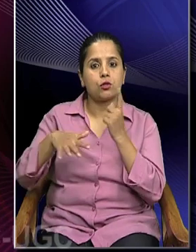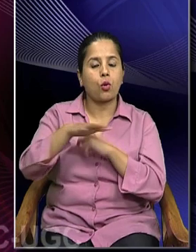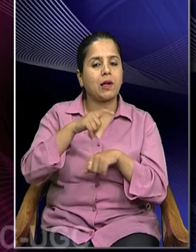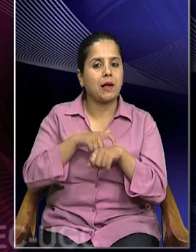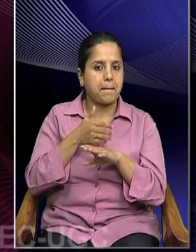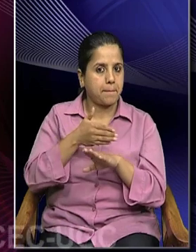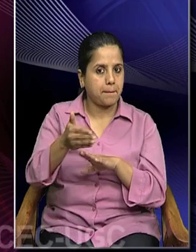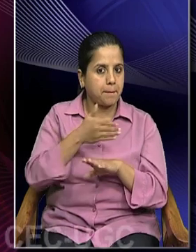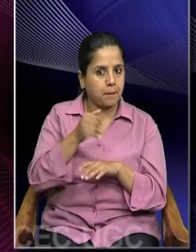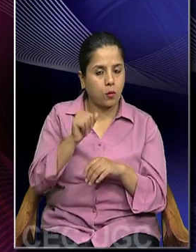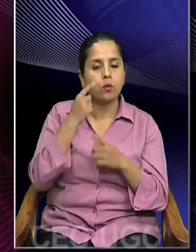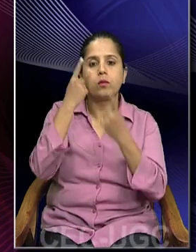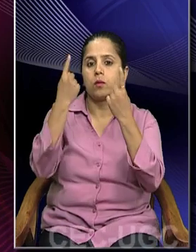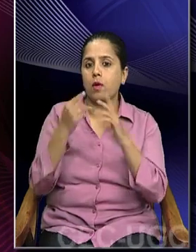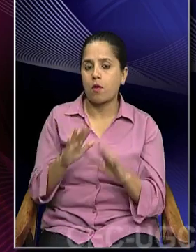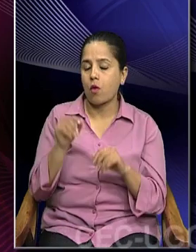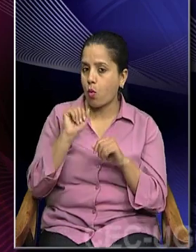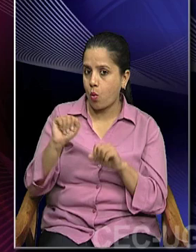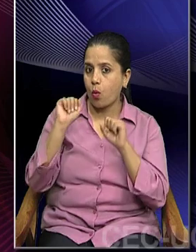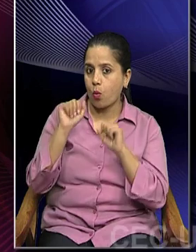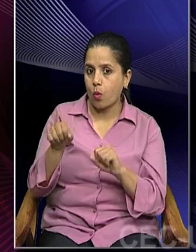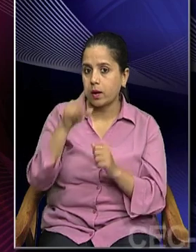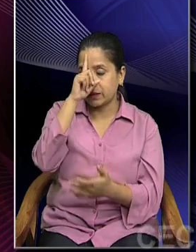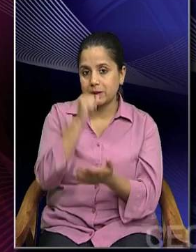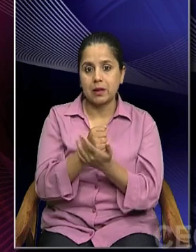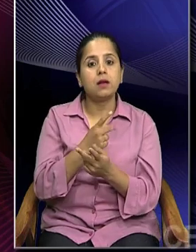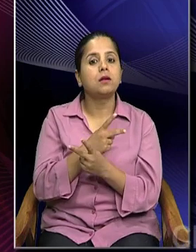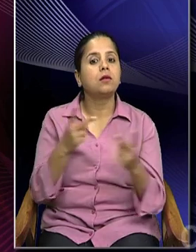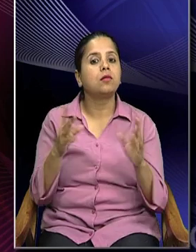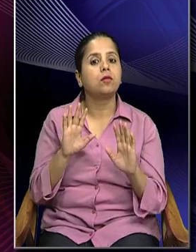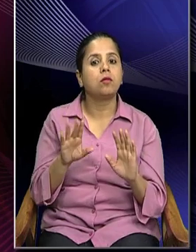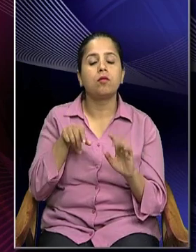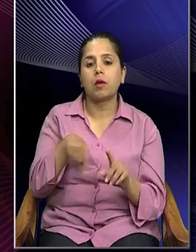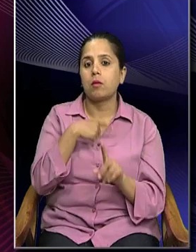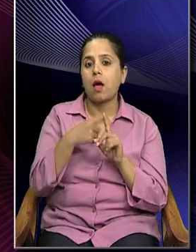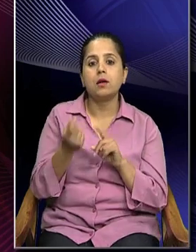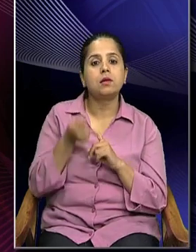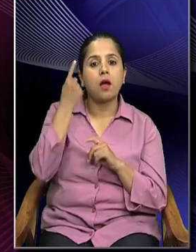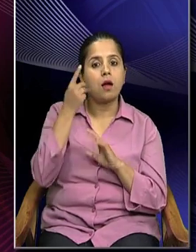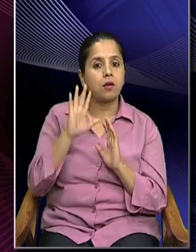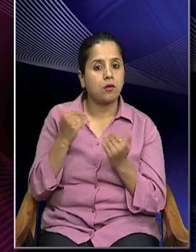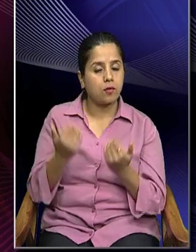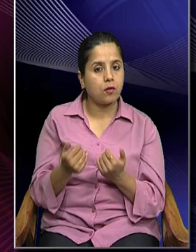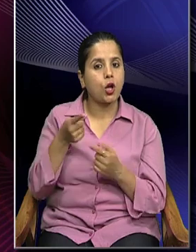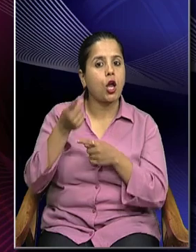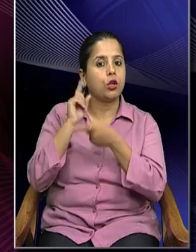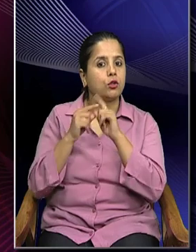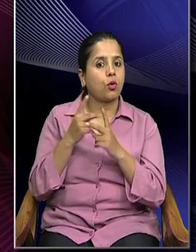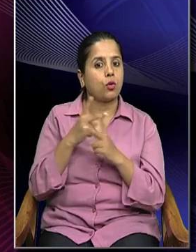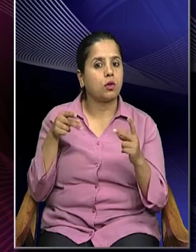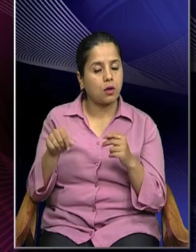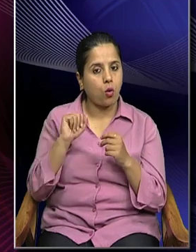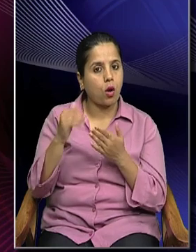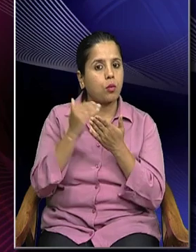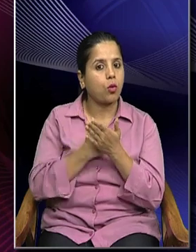period and are assessed on their decision making and understanding of the historical